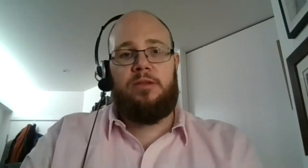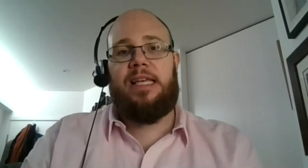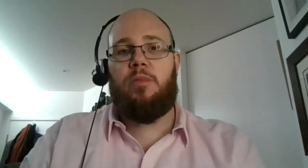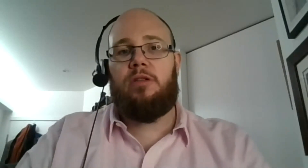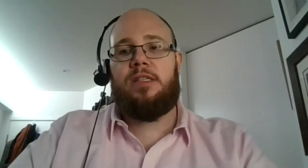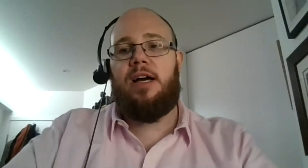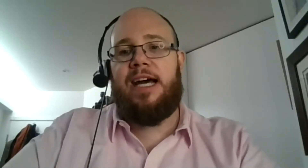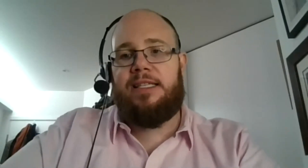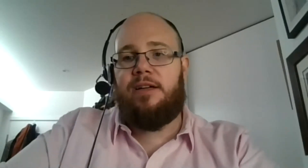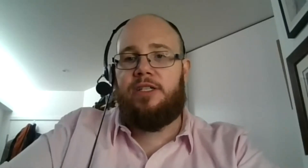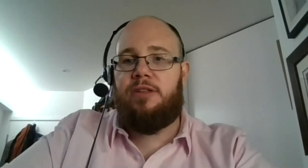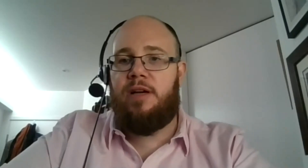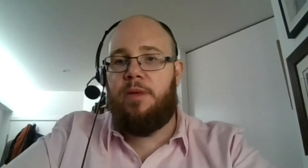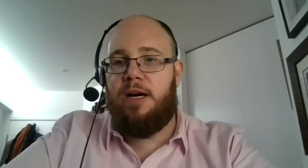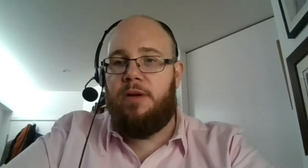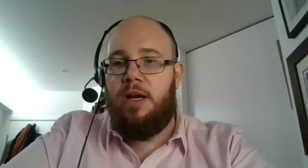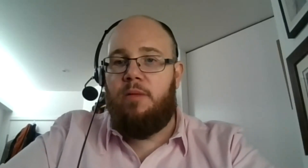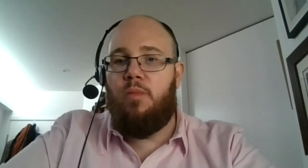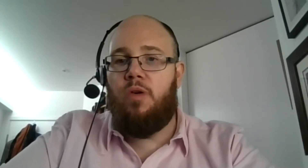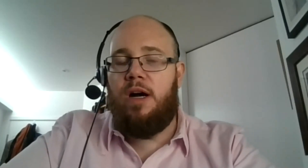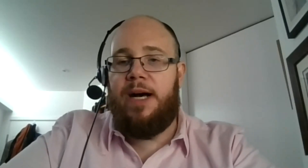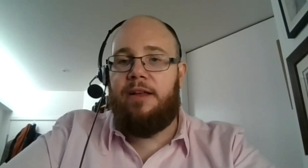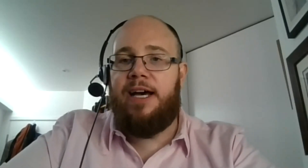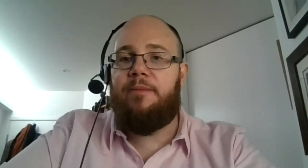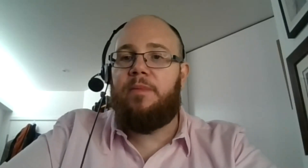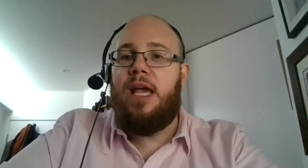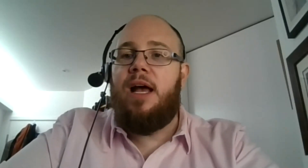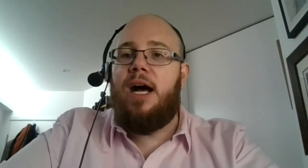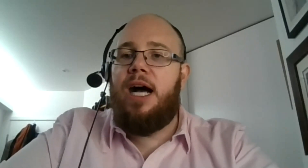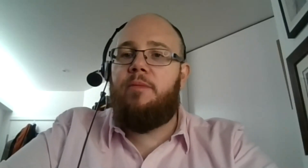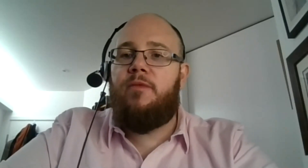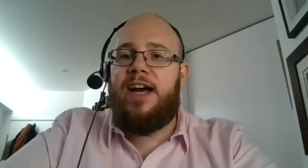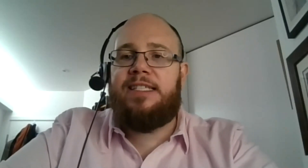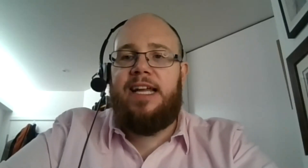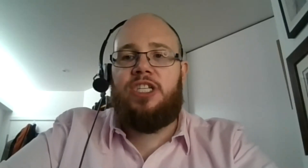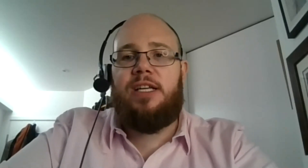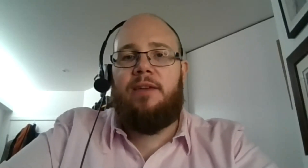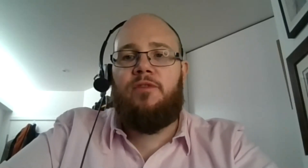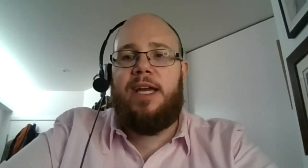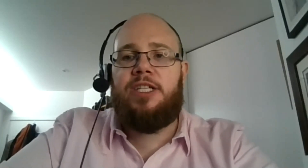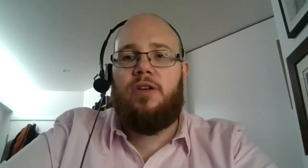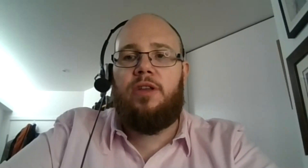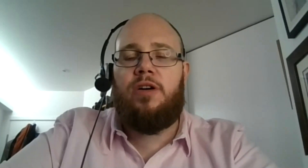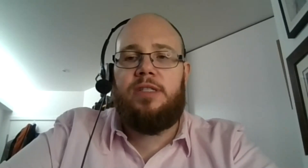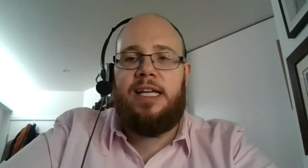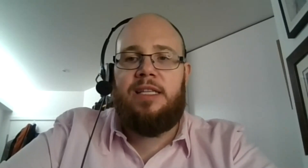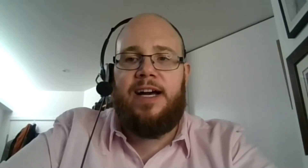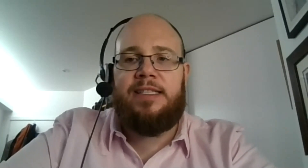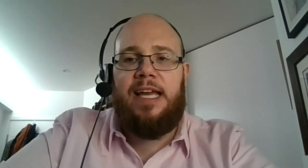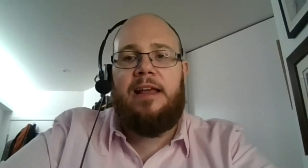see models like that starting to open up more about that. Vaccination, information on the content of the vaccine.